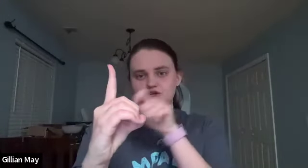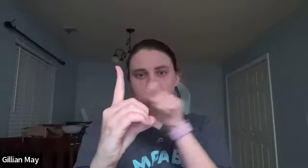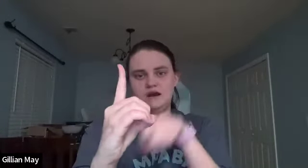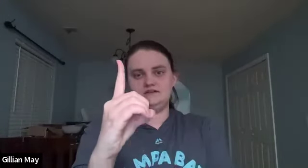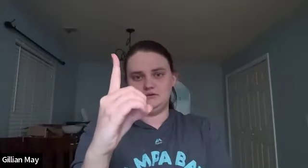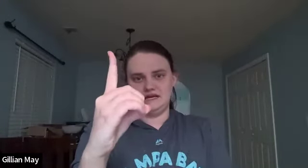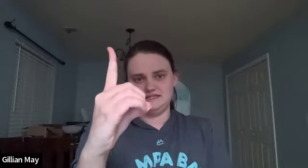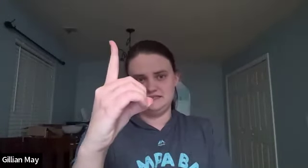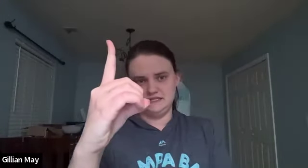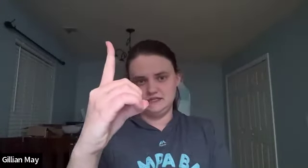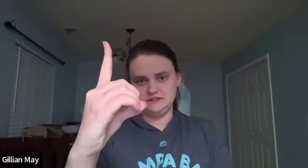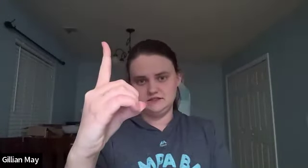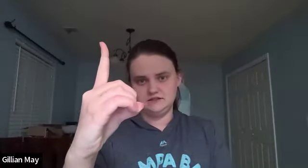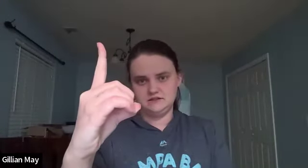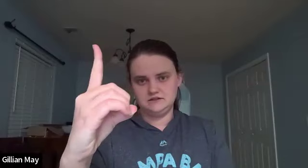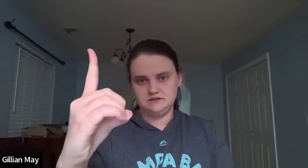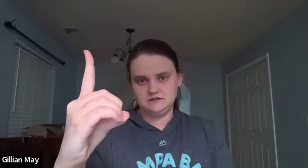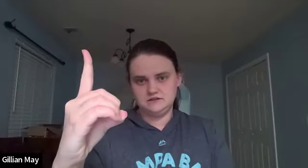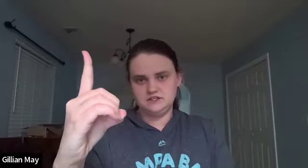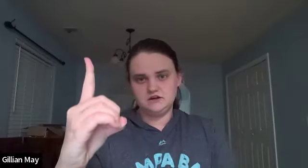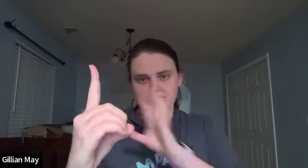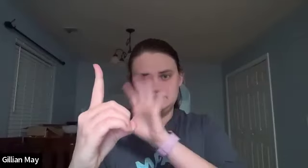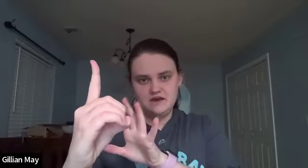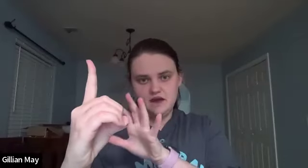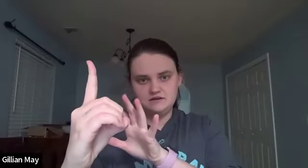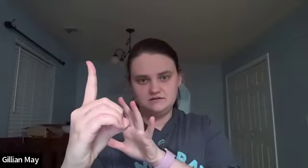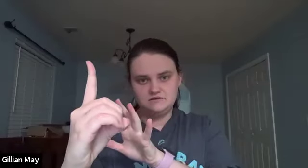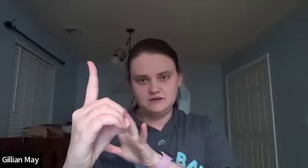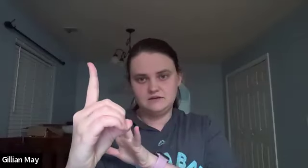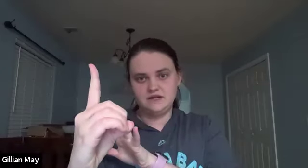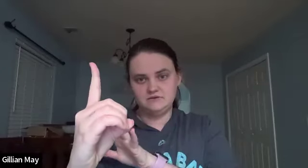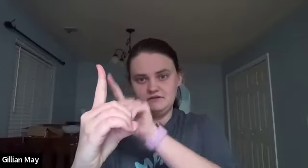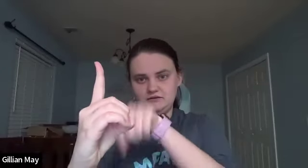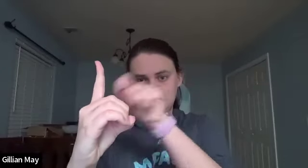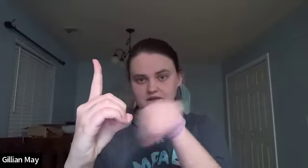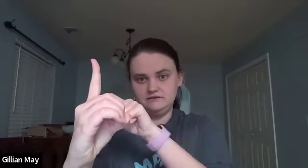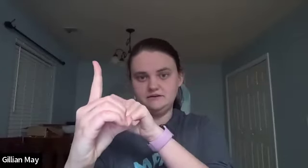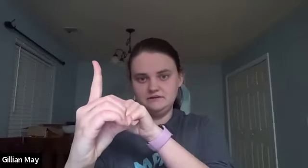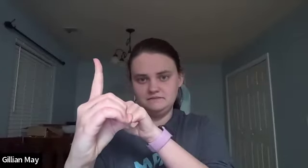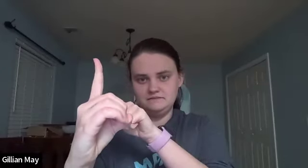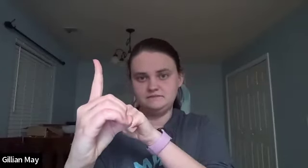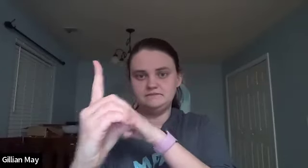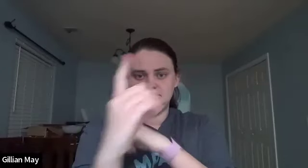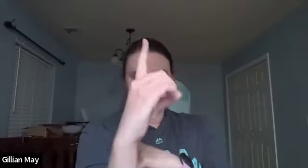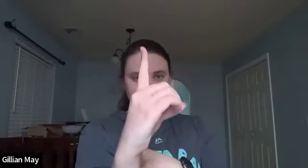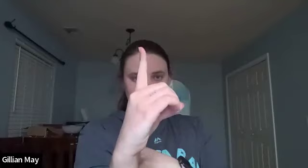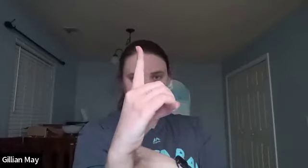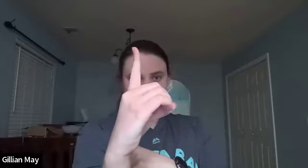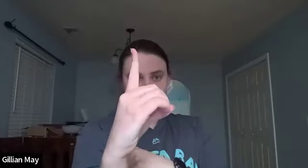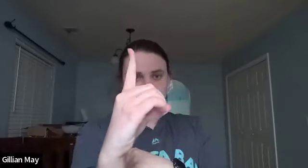would write a lowercase d. Do y'all see that kind of make that like writing? Like how it's like sideways like